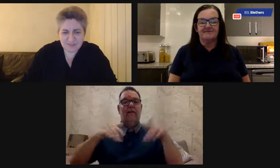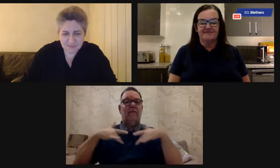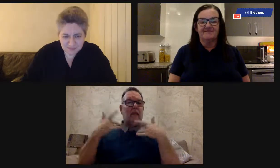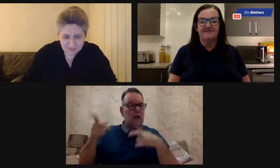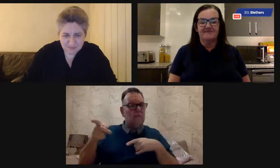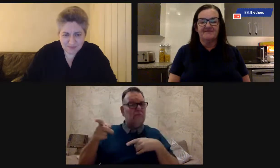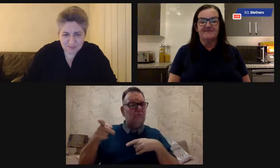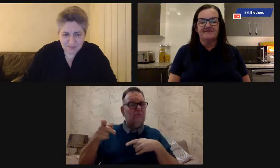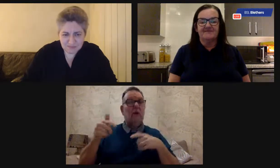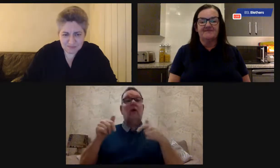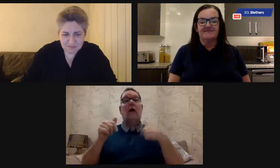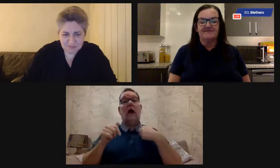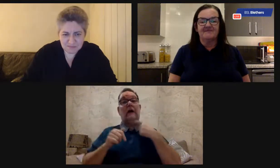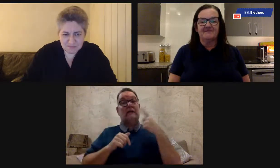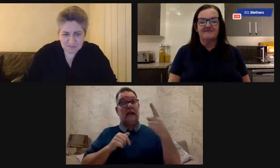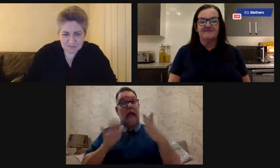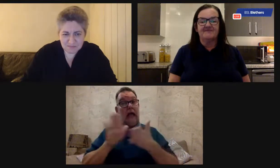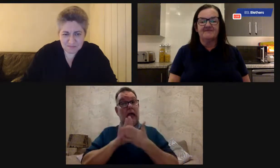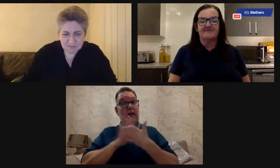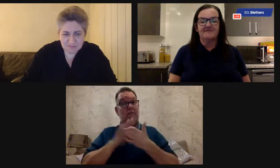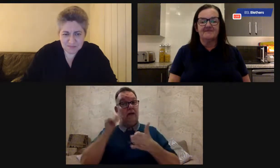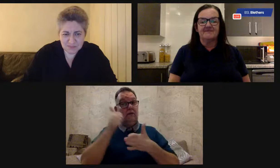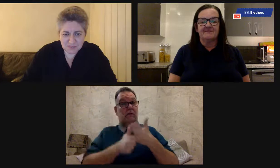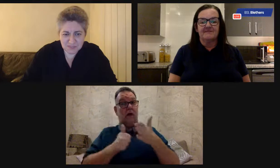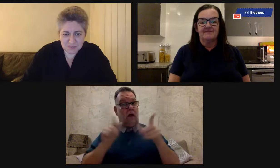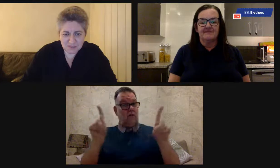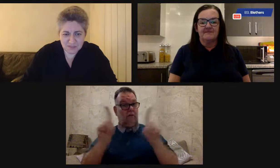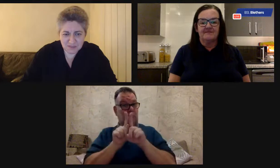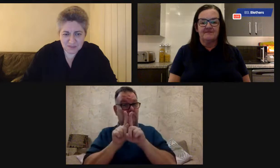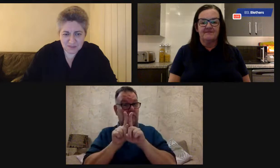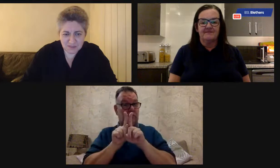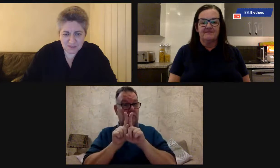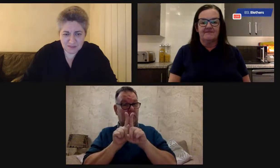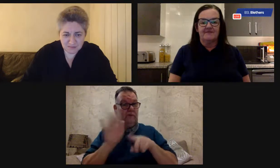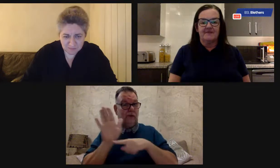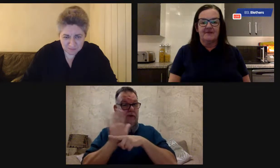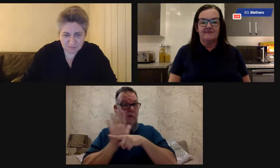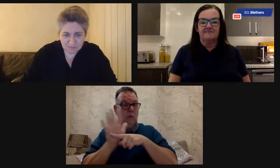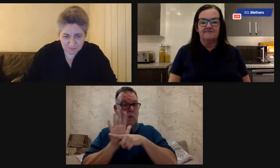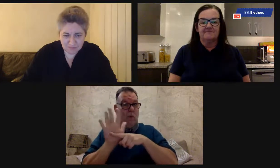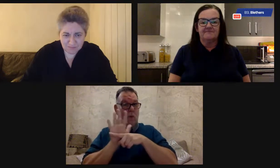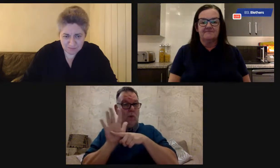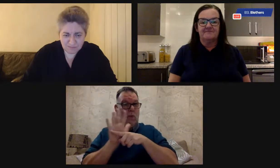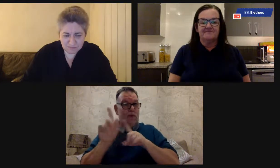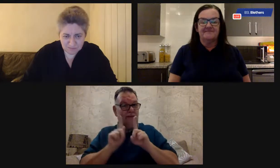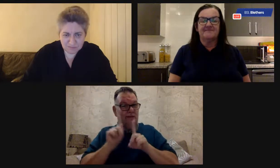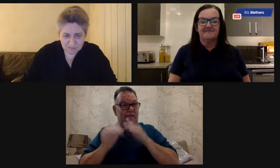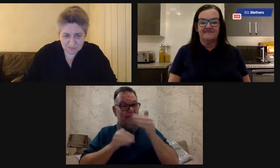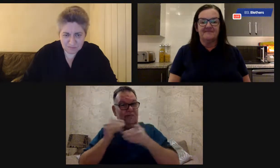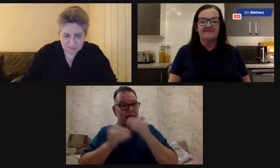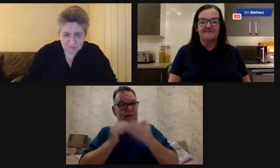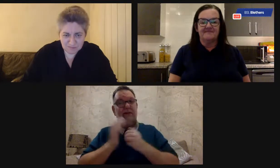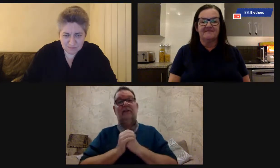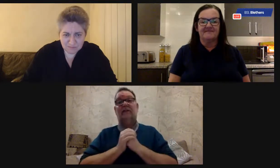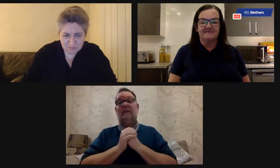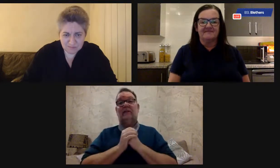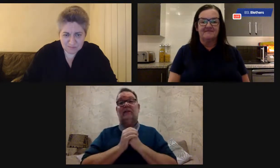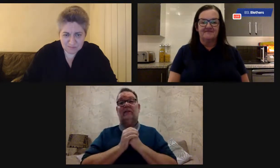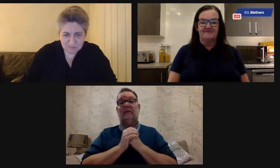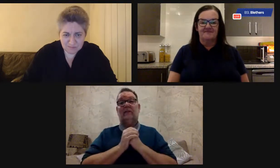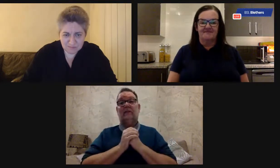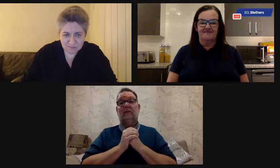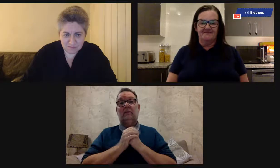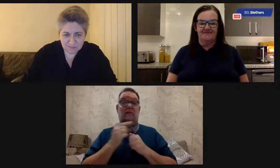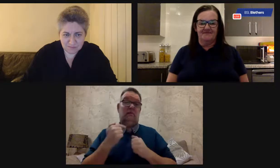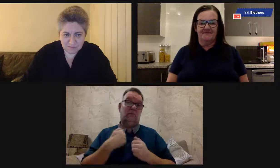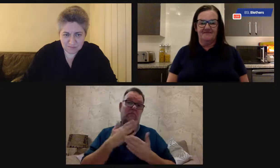done various activities and events, and Mike had seen that I was able to do that because